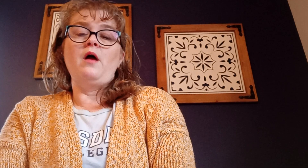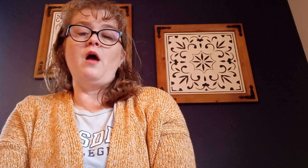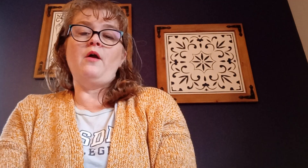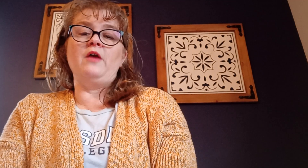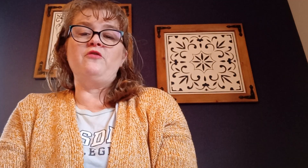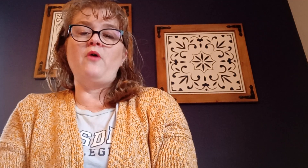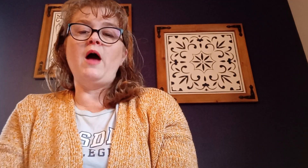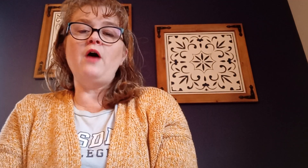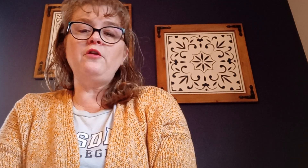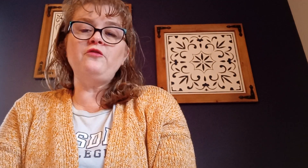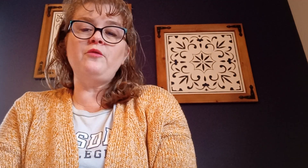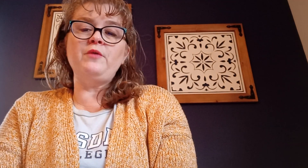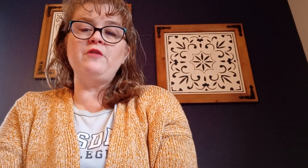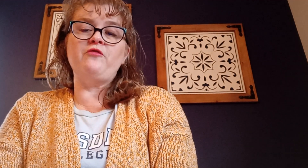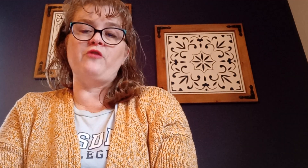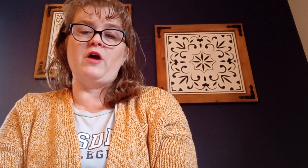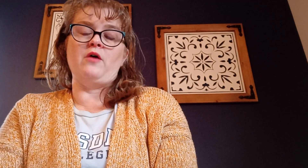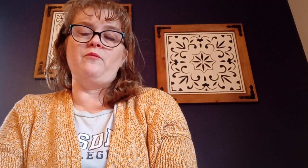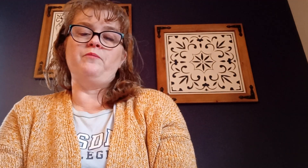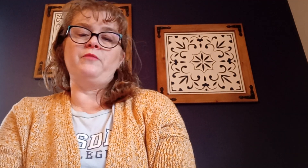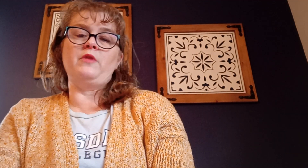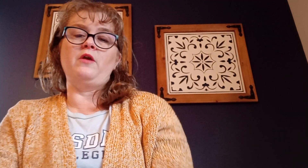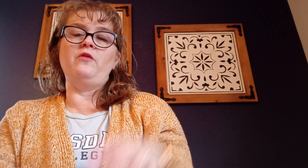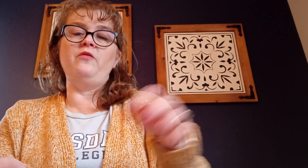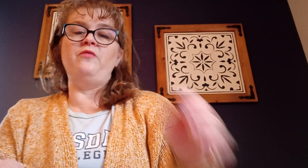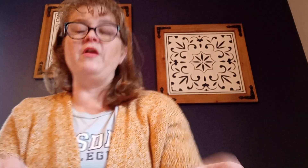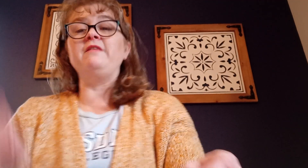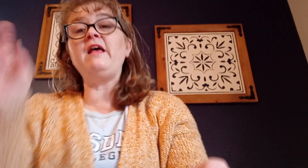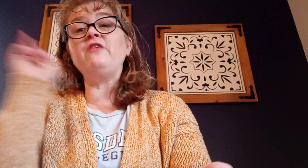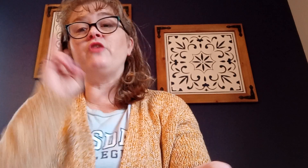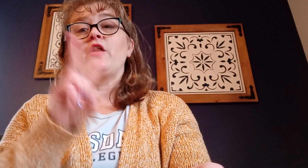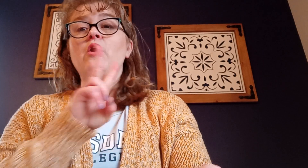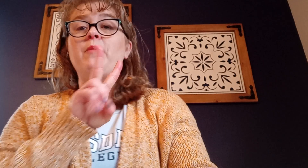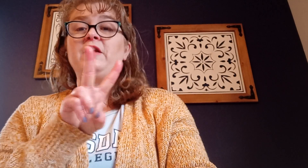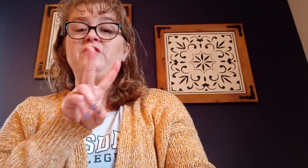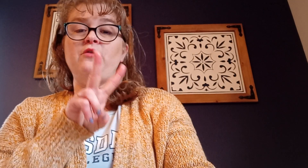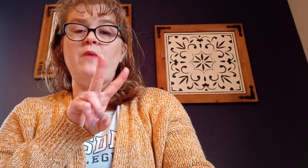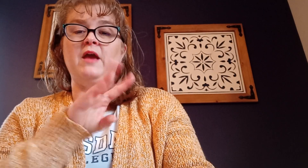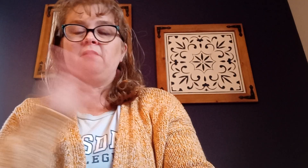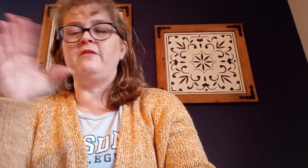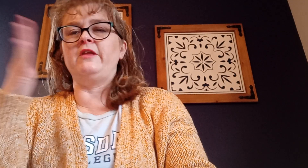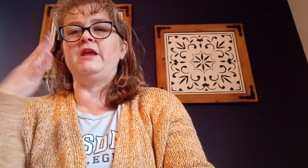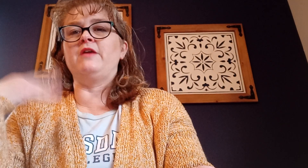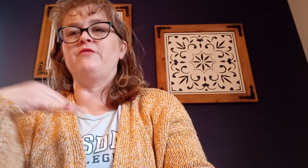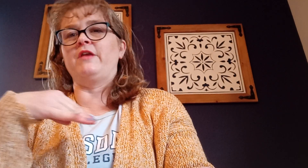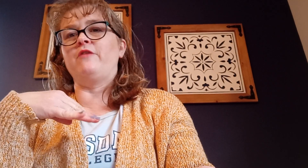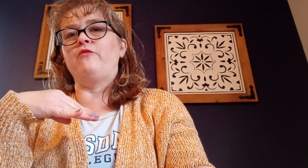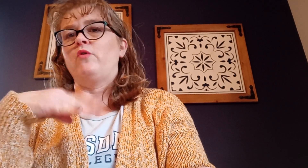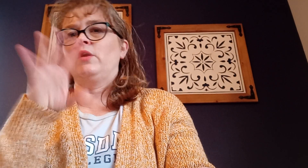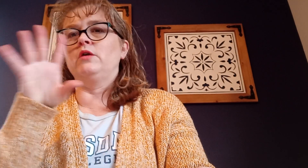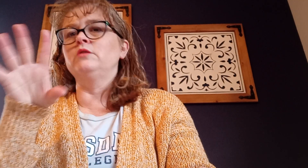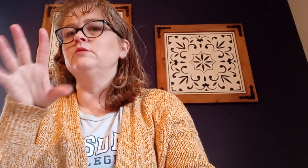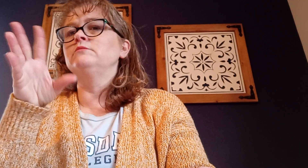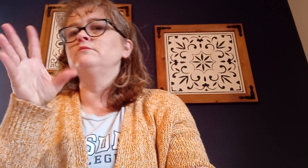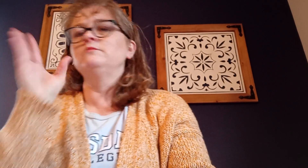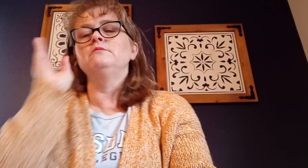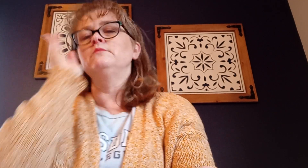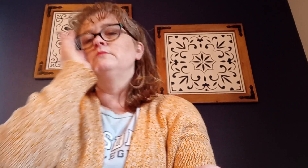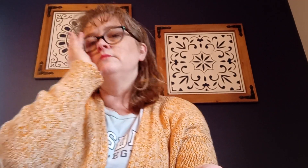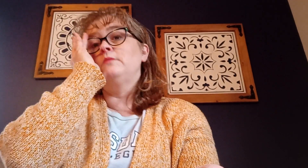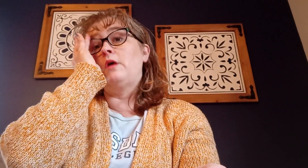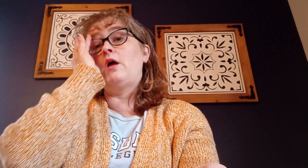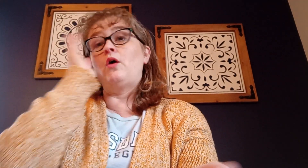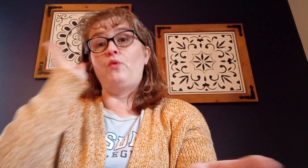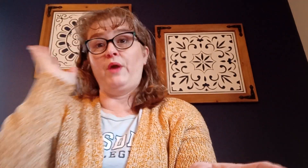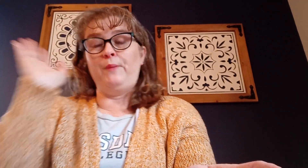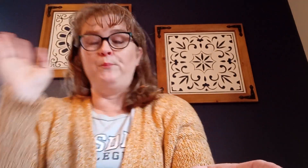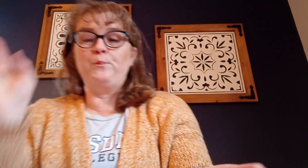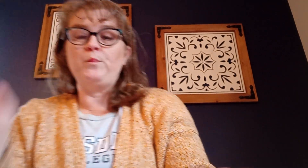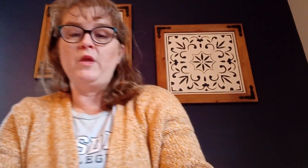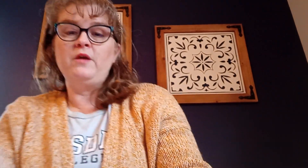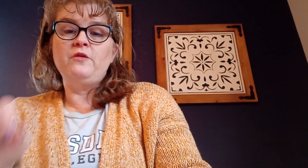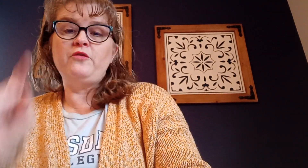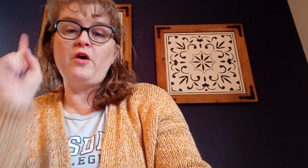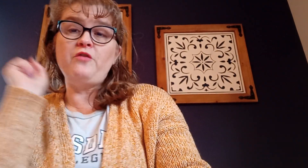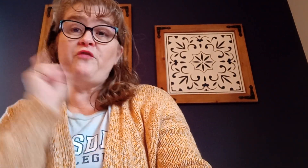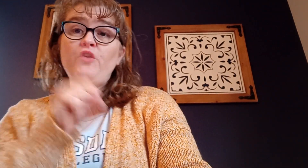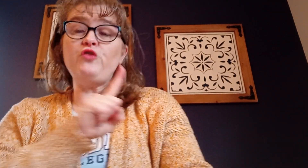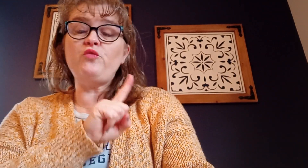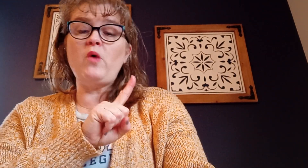Okay, so how does a reef grow? It says they grow by 2 ways, and then it gives like 4. Okay. So the first one